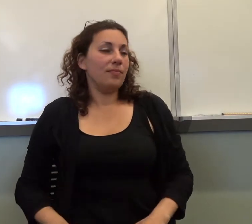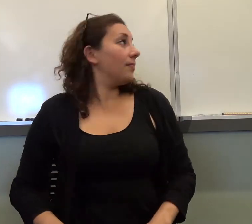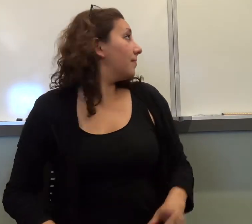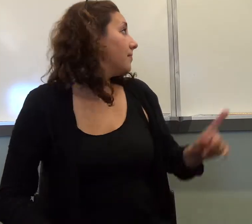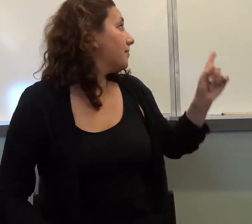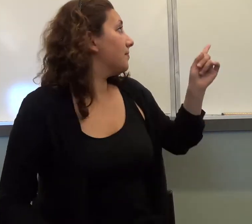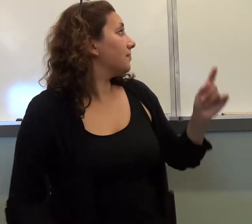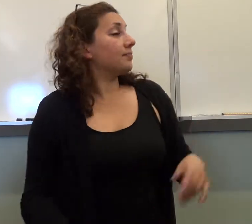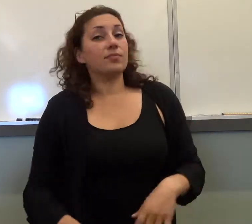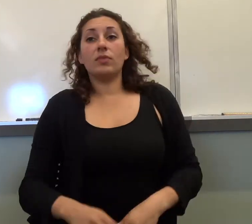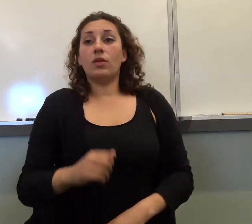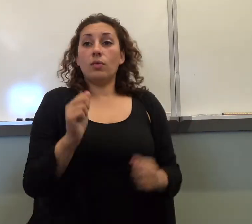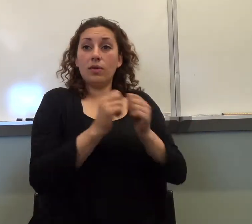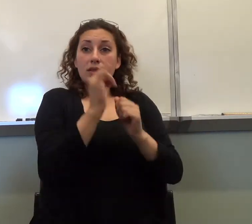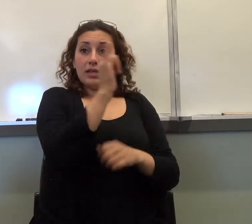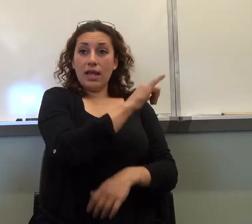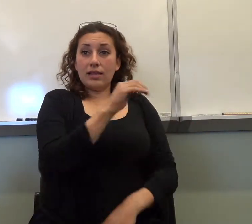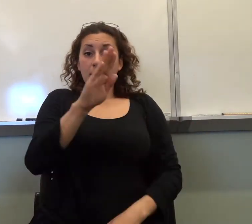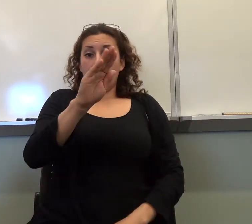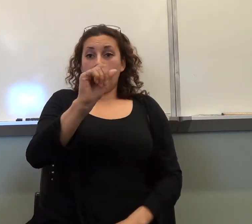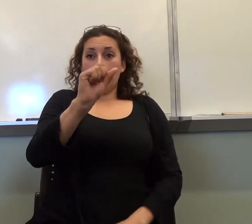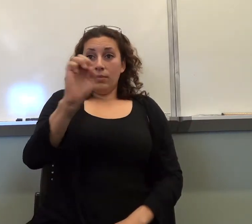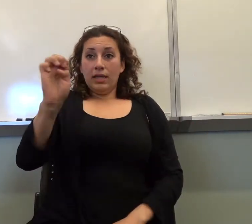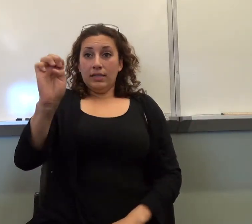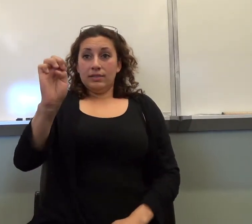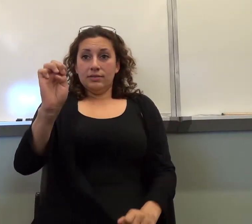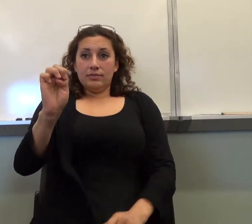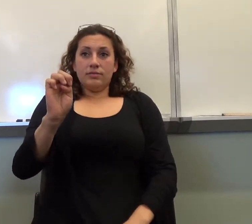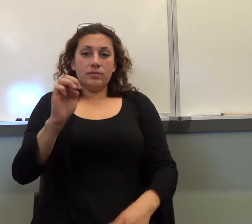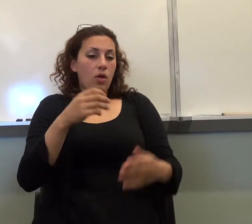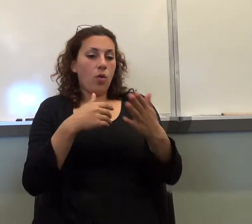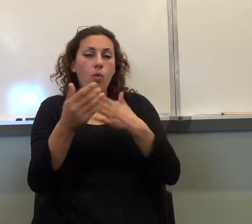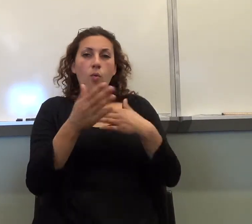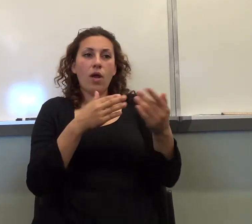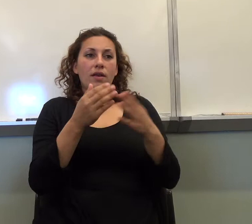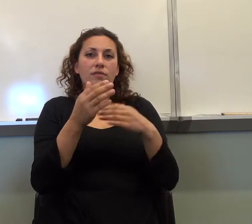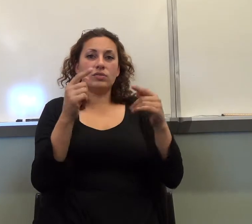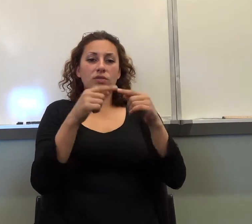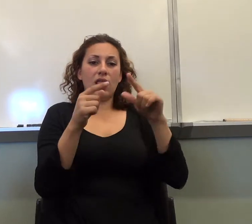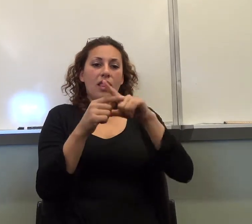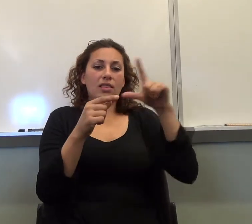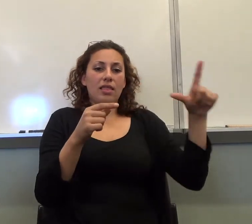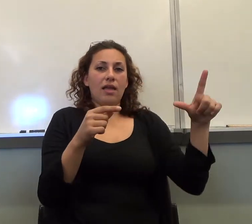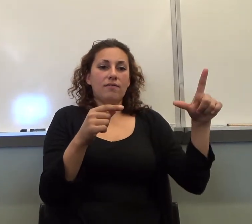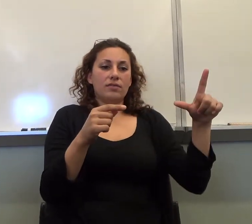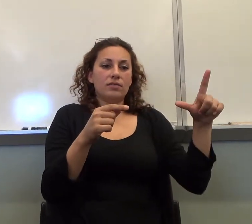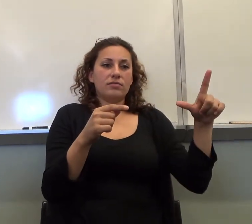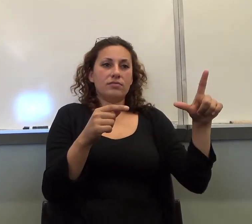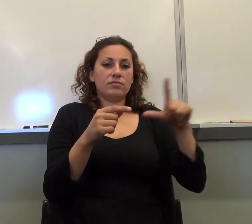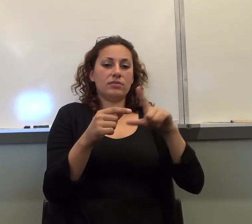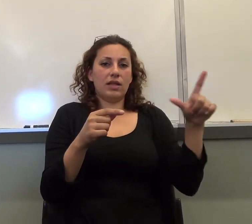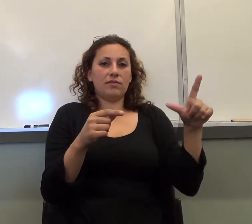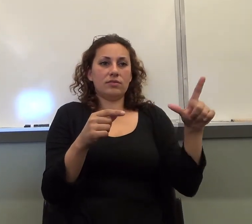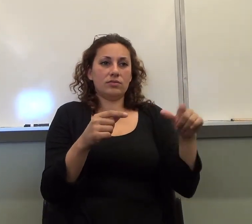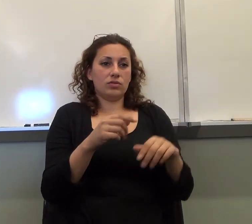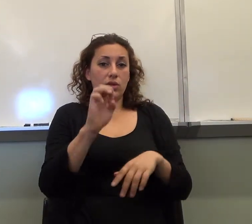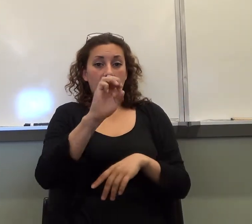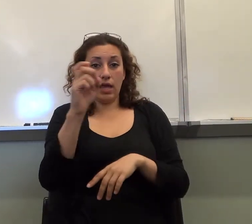exponential notation, the base is whatever is immediately to the left of the exponent. The exponent is 4. What's immediately